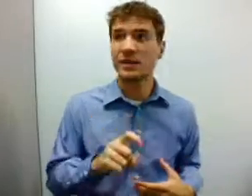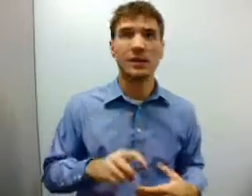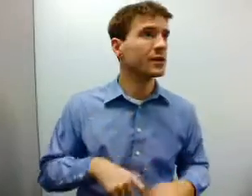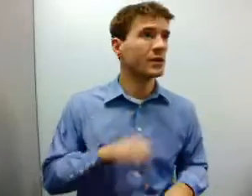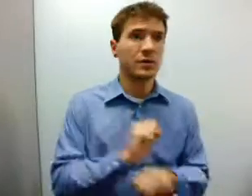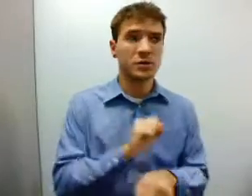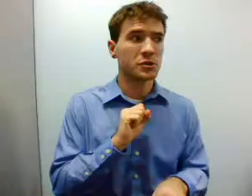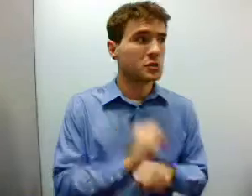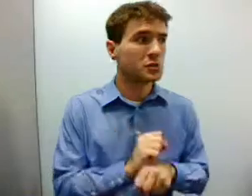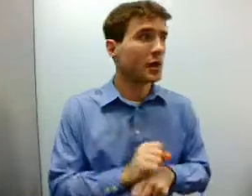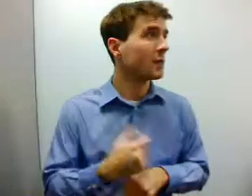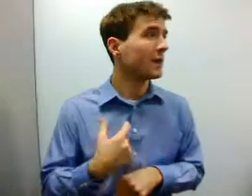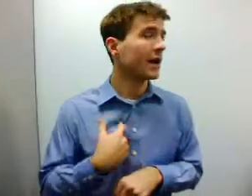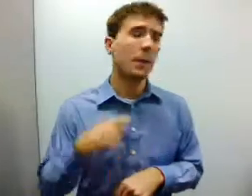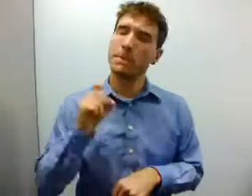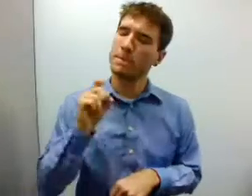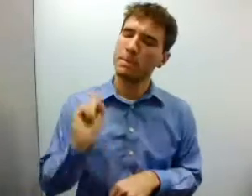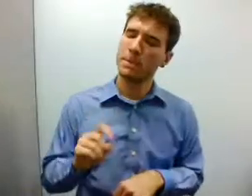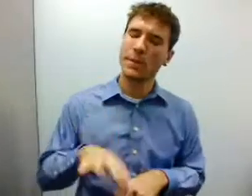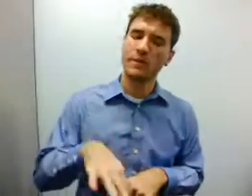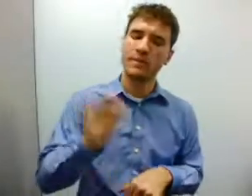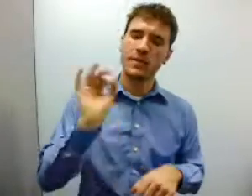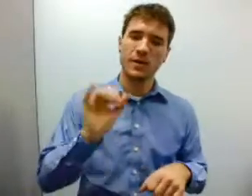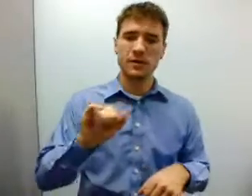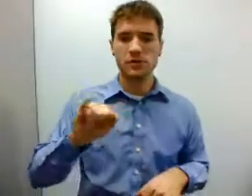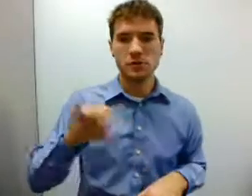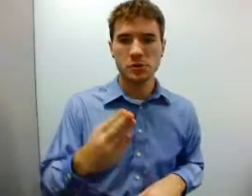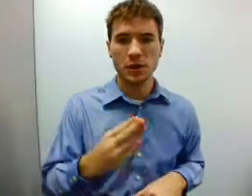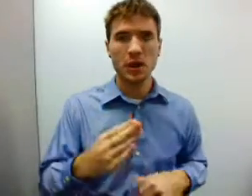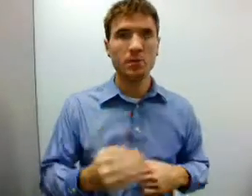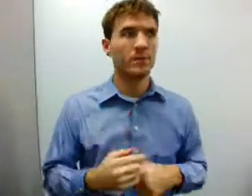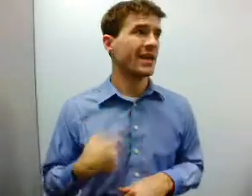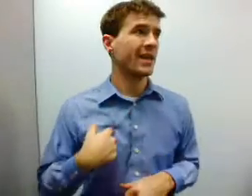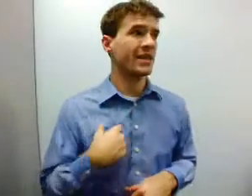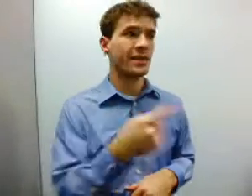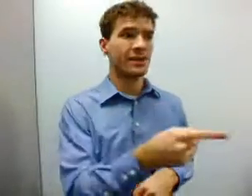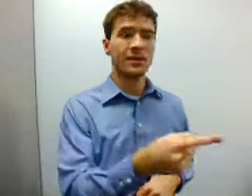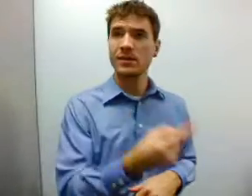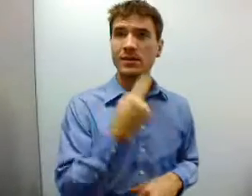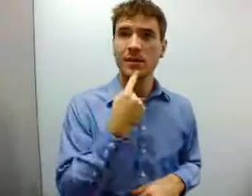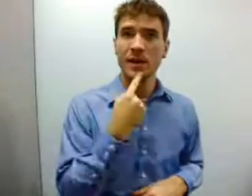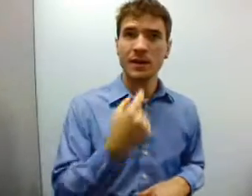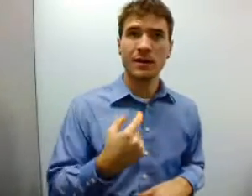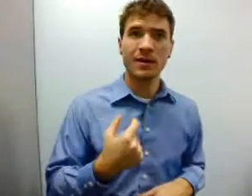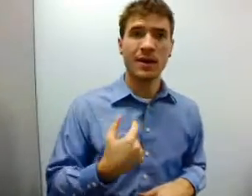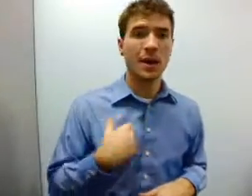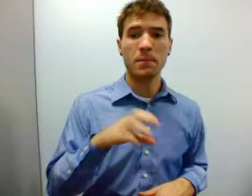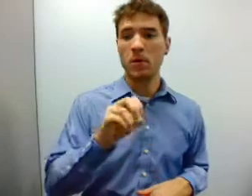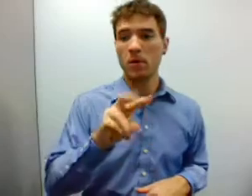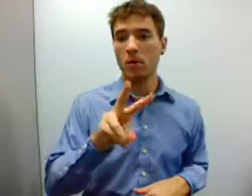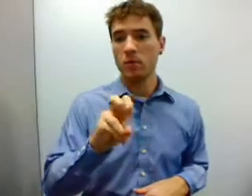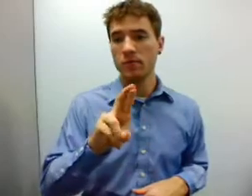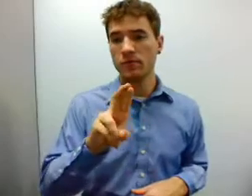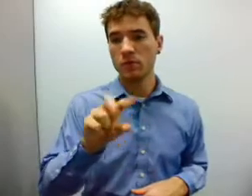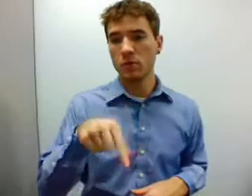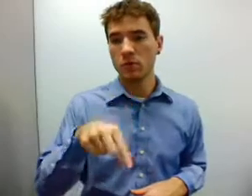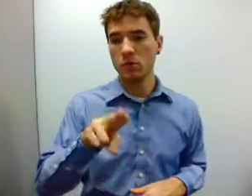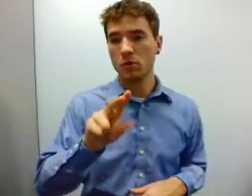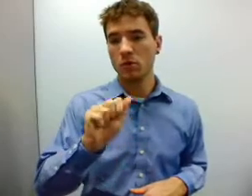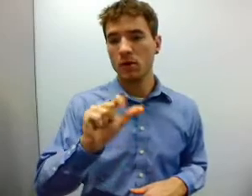and they're willing to take a job and do their best at it. How do you handle you're overqualified? You can say things like, well, I've really thought about